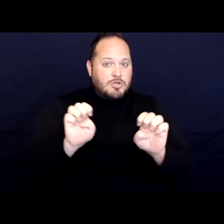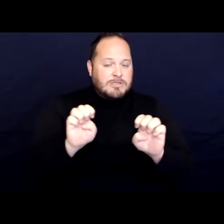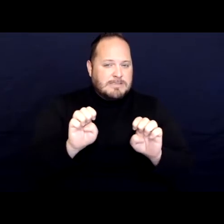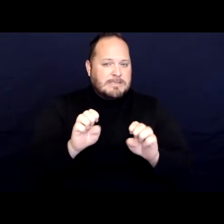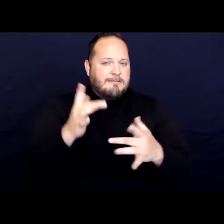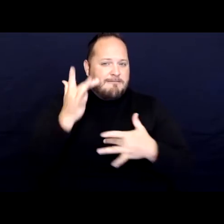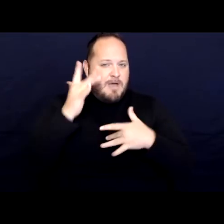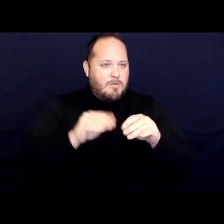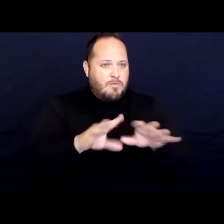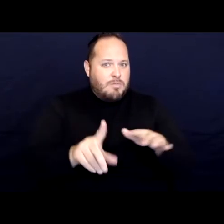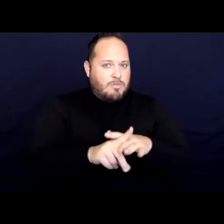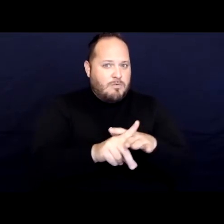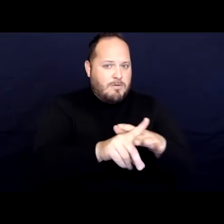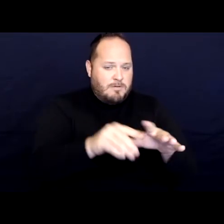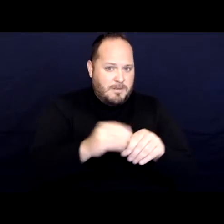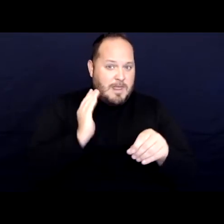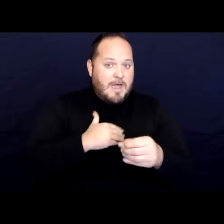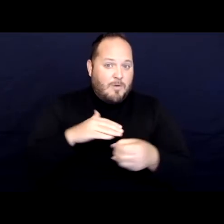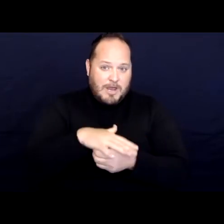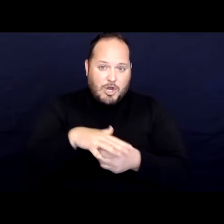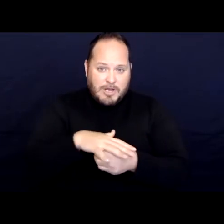area. Uh,